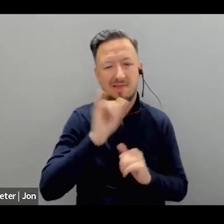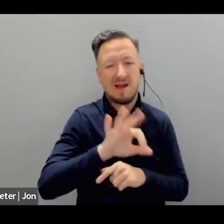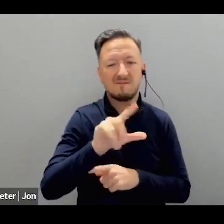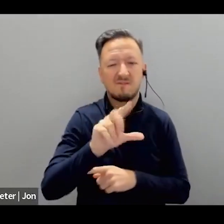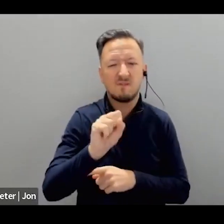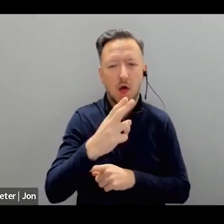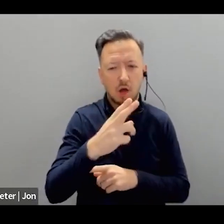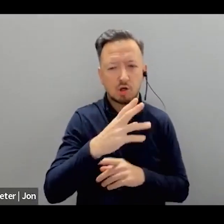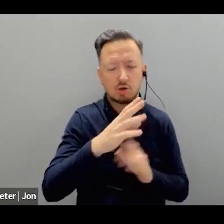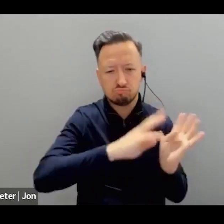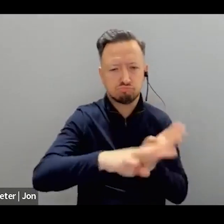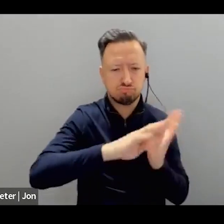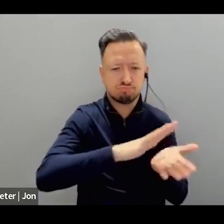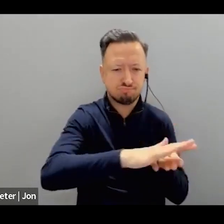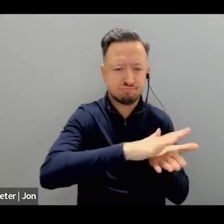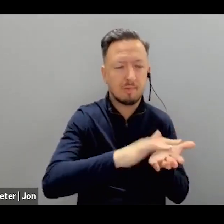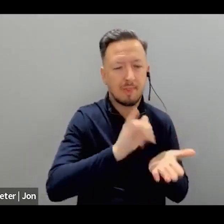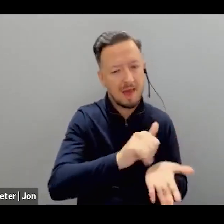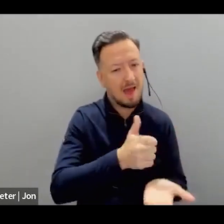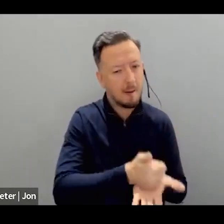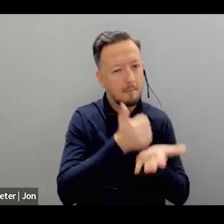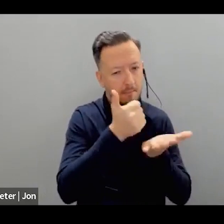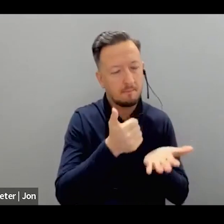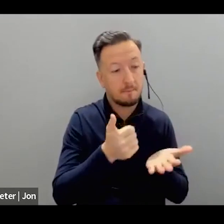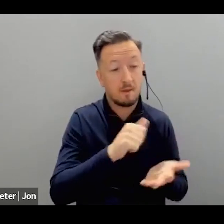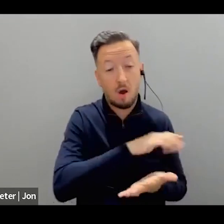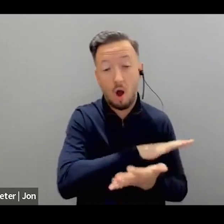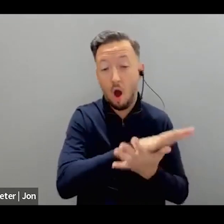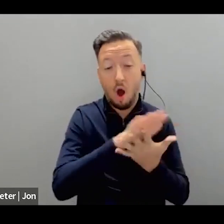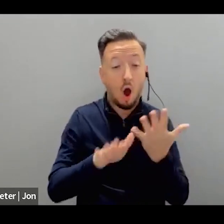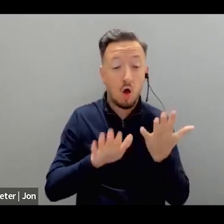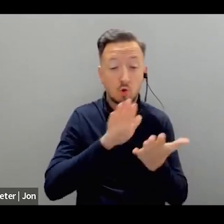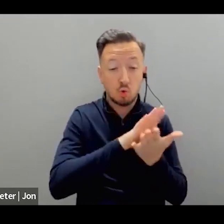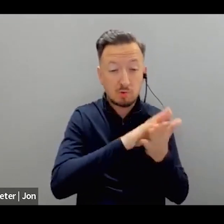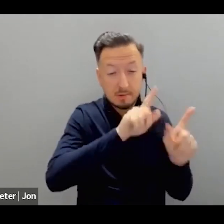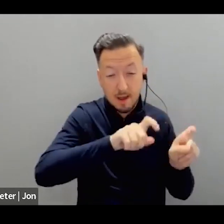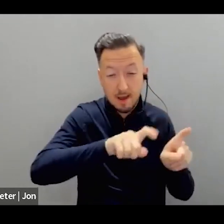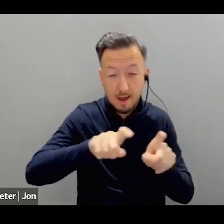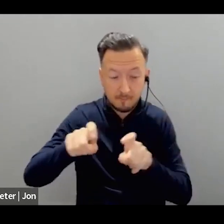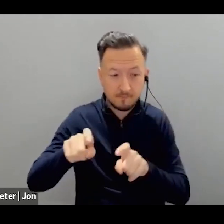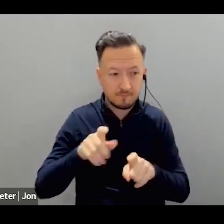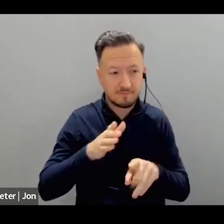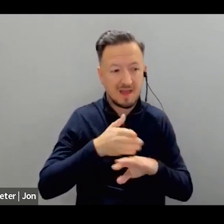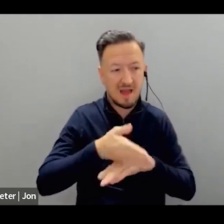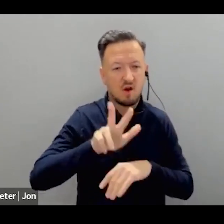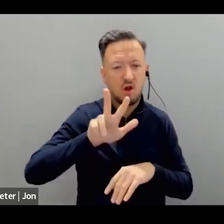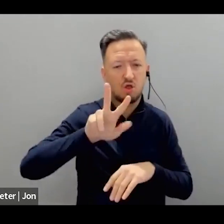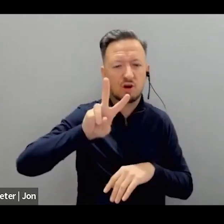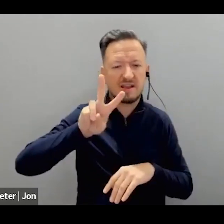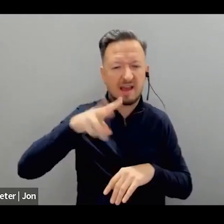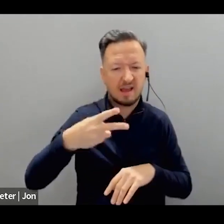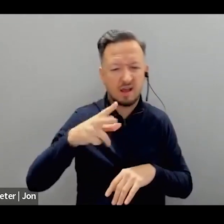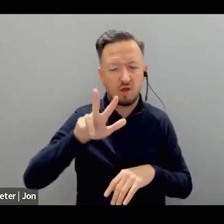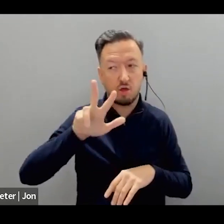protocol works. I think out of all the schools we tested, after the 30-second flush, there was only one that was